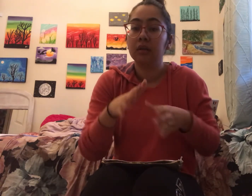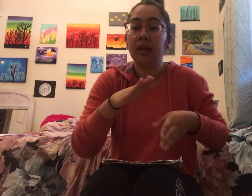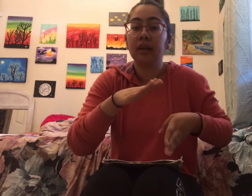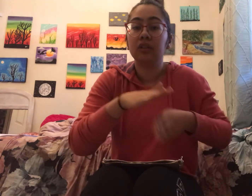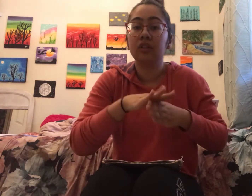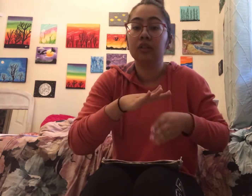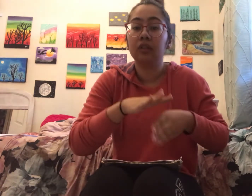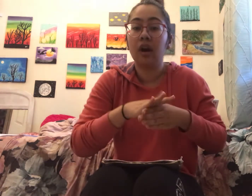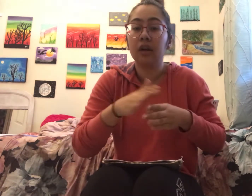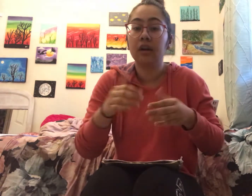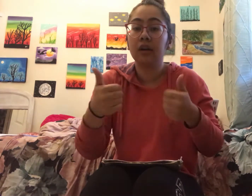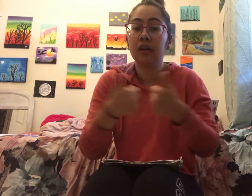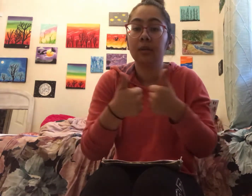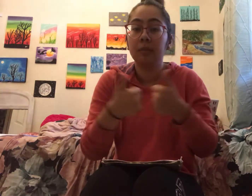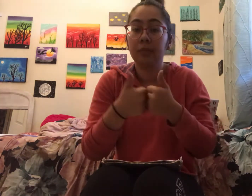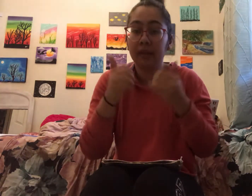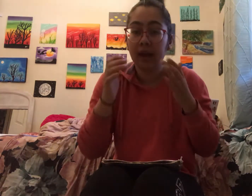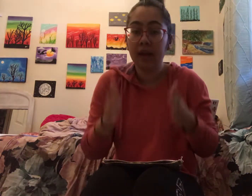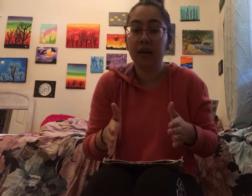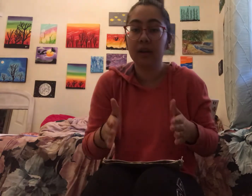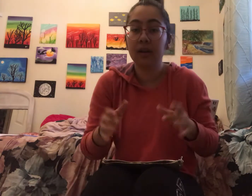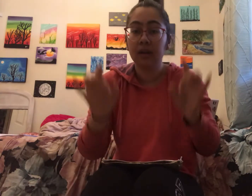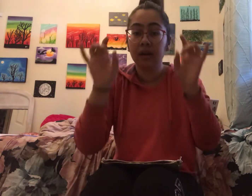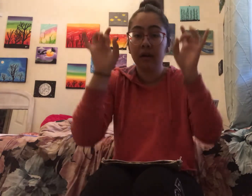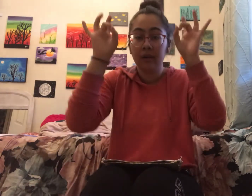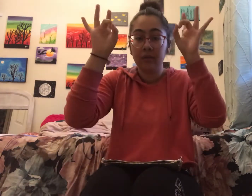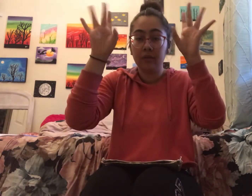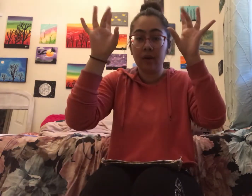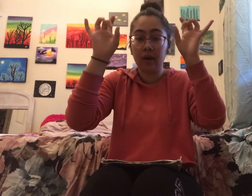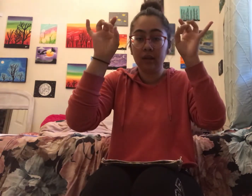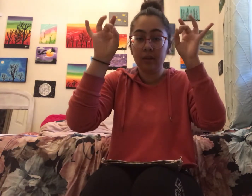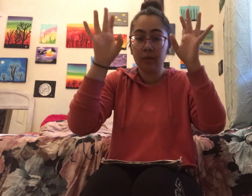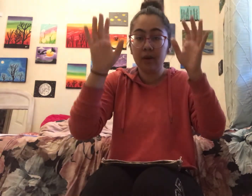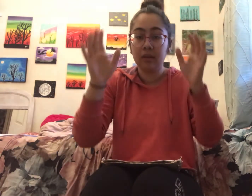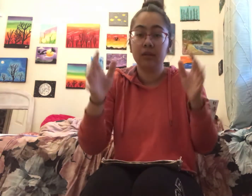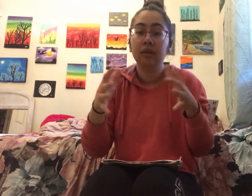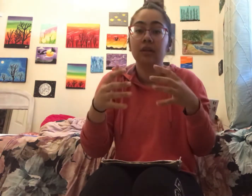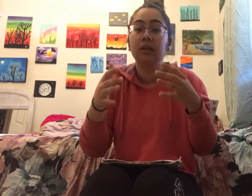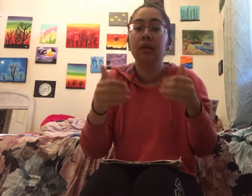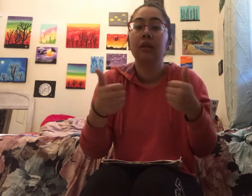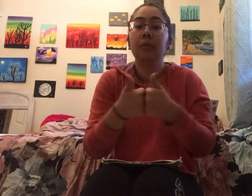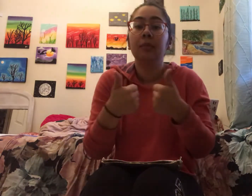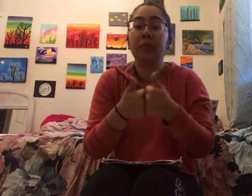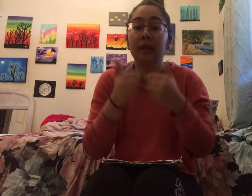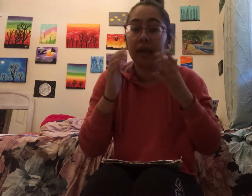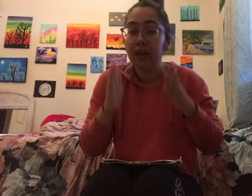like soccer player, volleyball player,